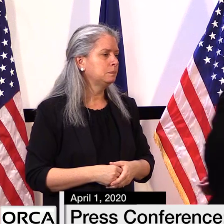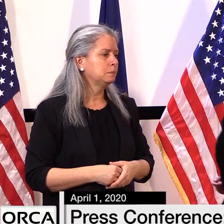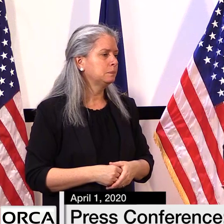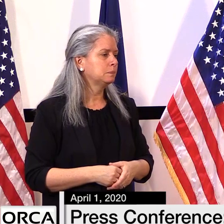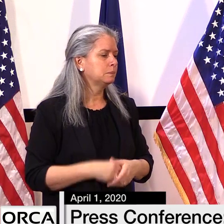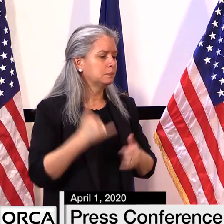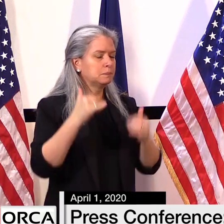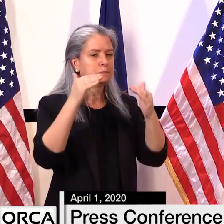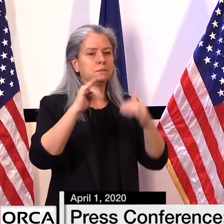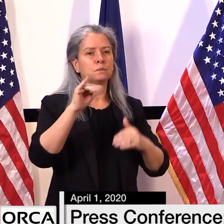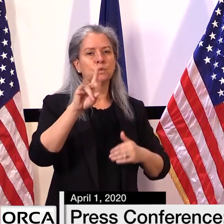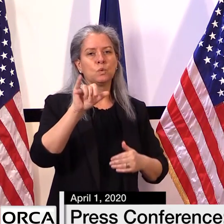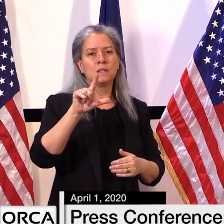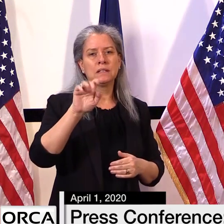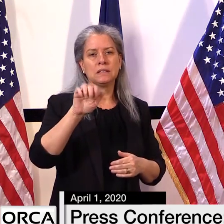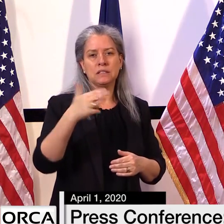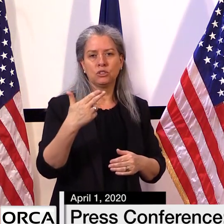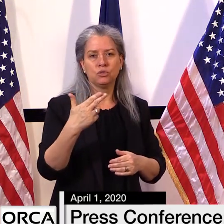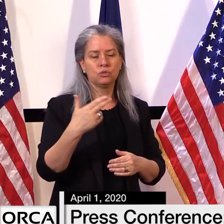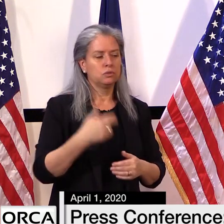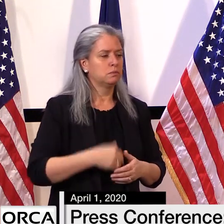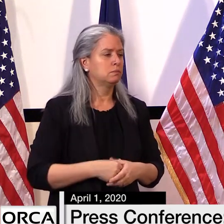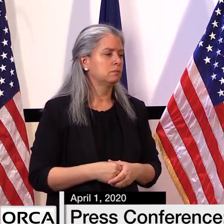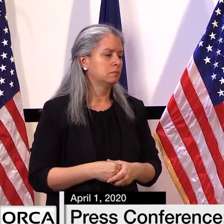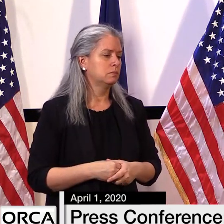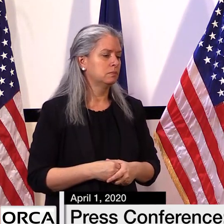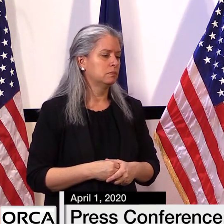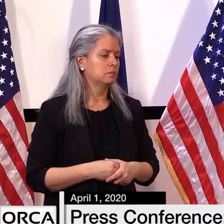All right, Judy Leach.